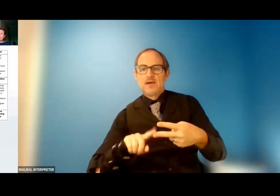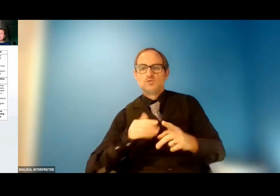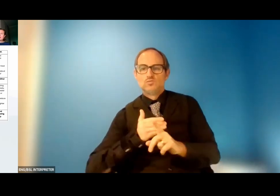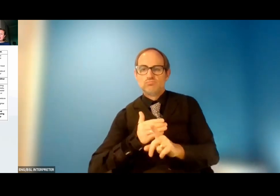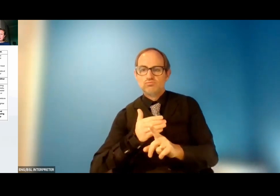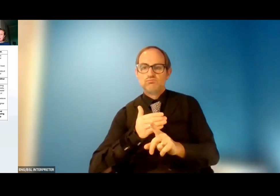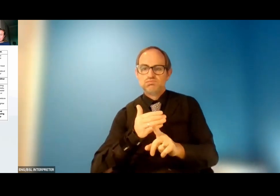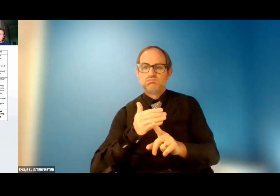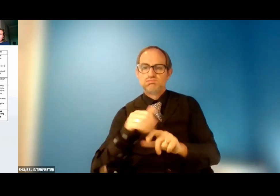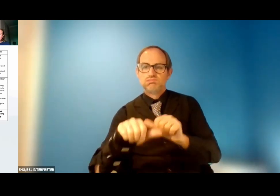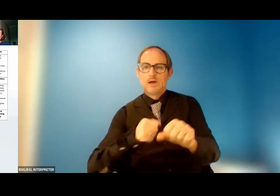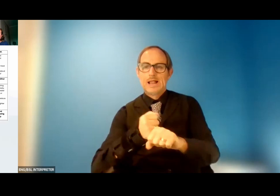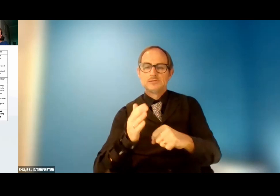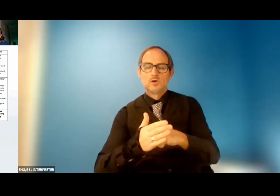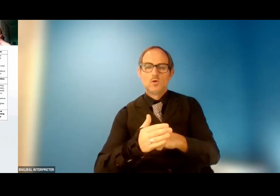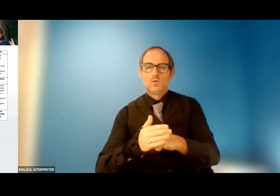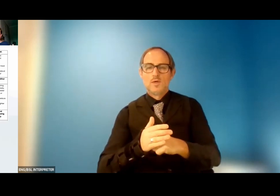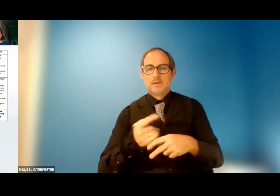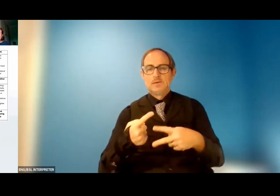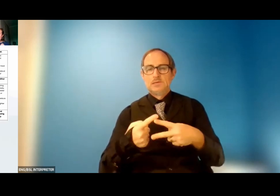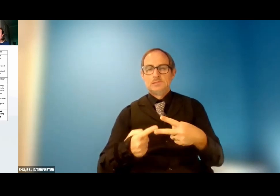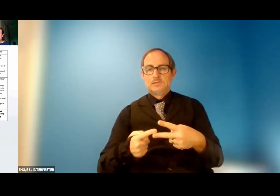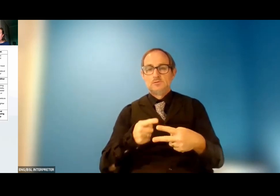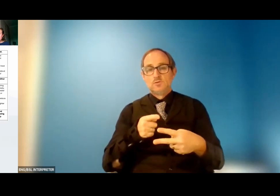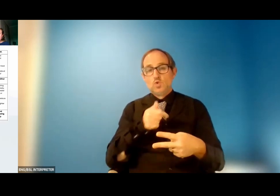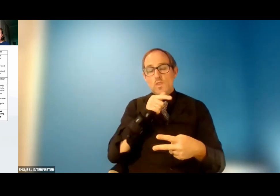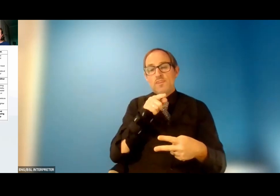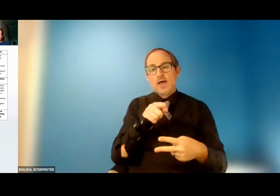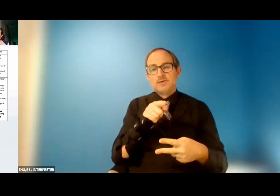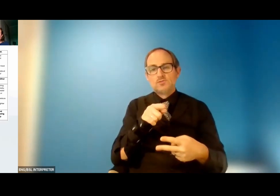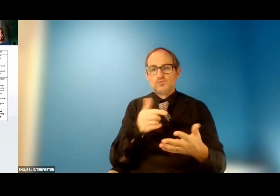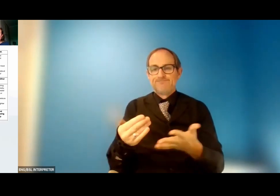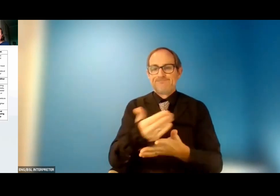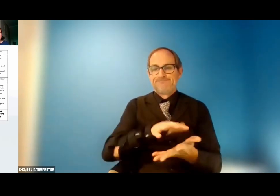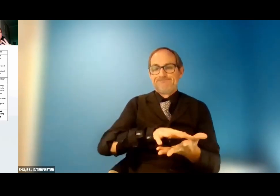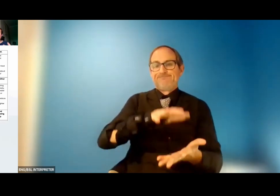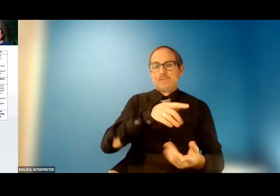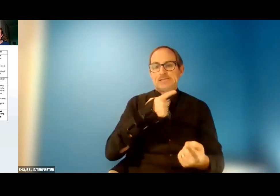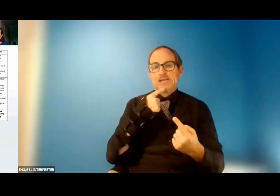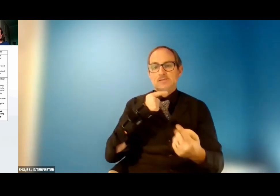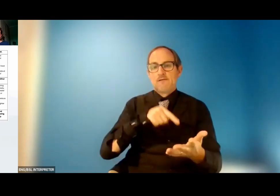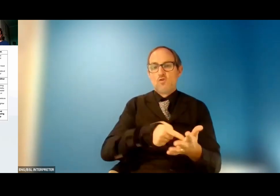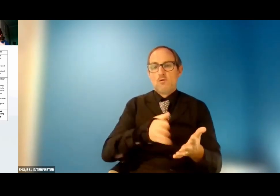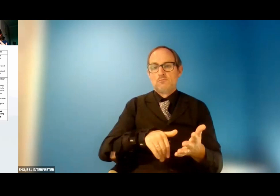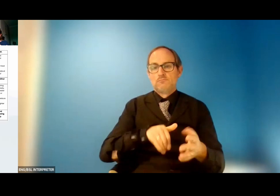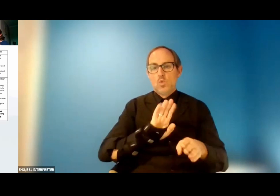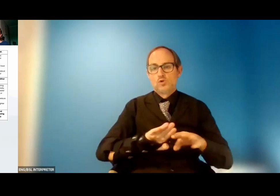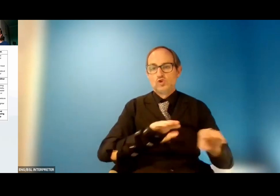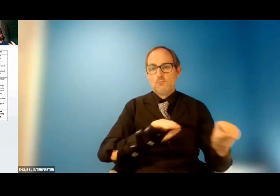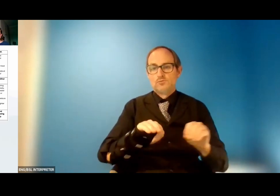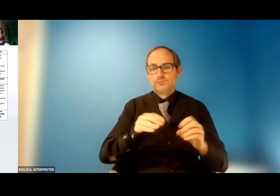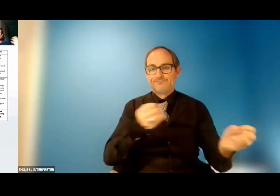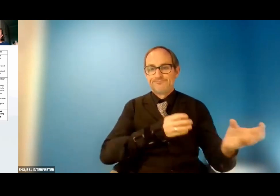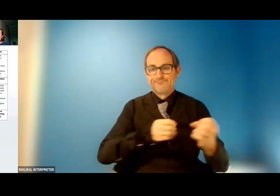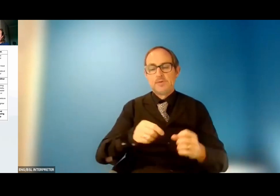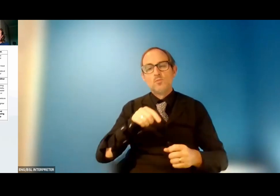progress on this in Glasgow. So this gives us a sense of the things we need to be keeping an eye on, measuring, making